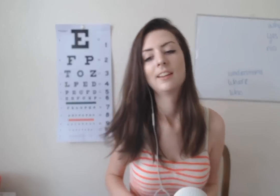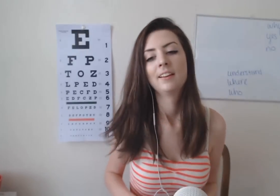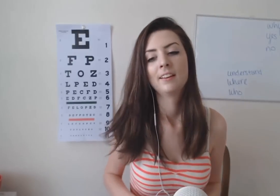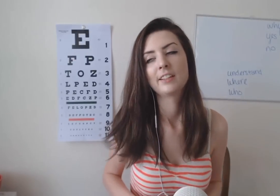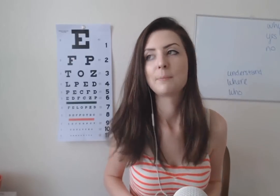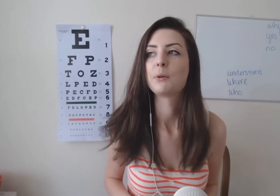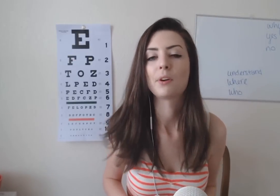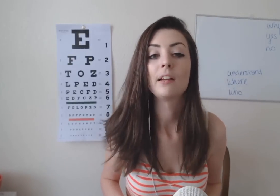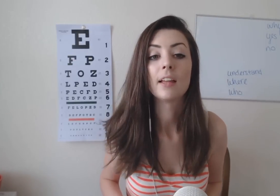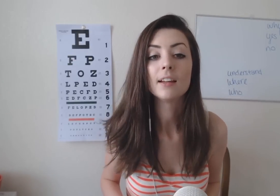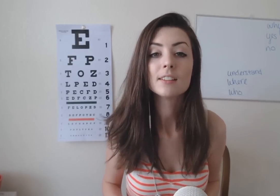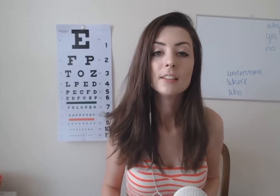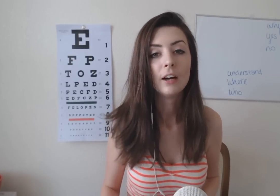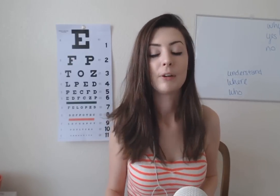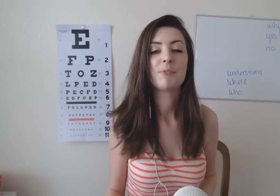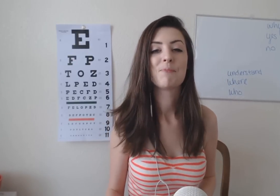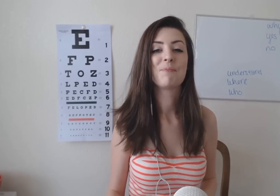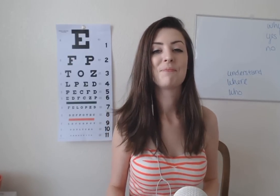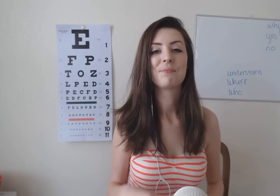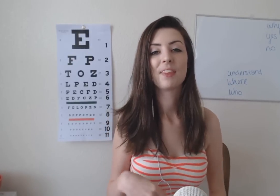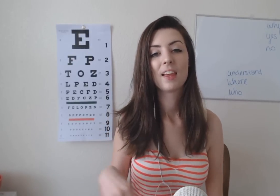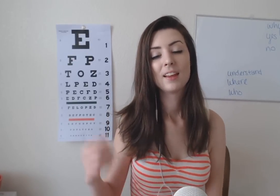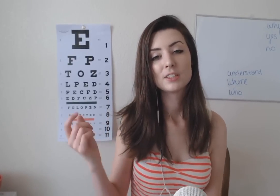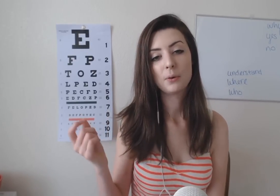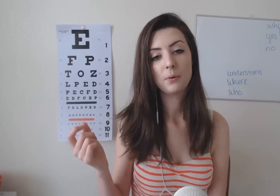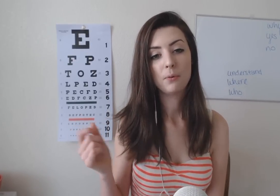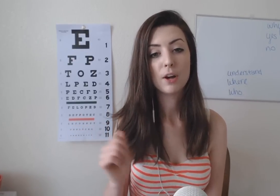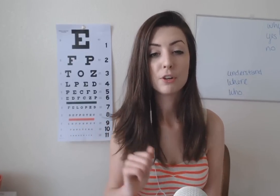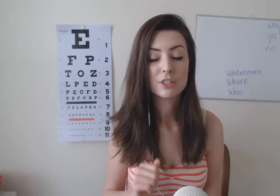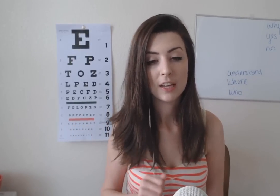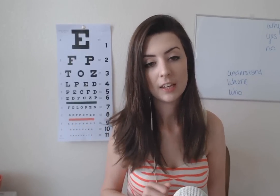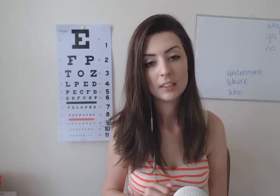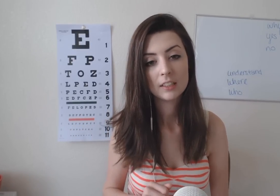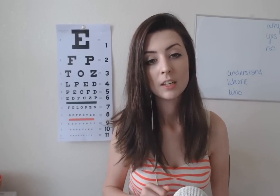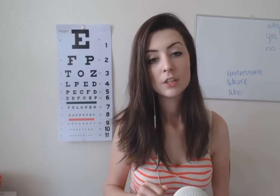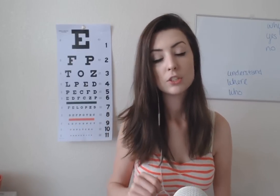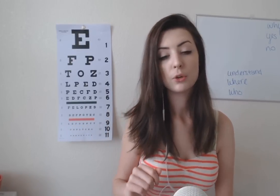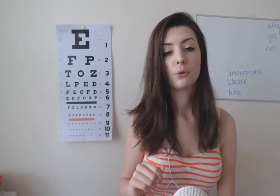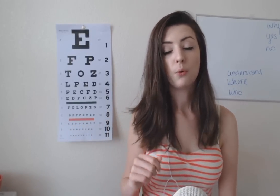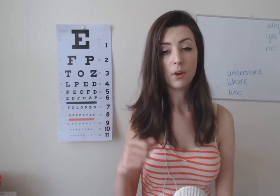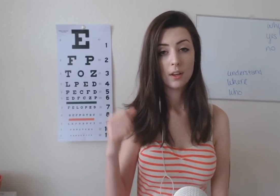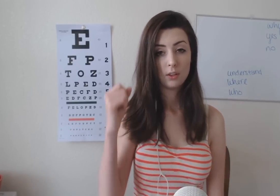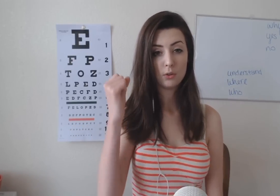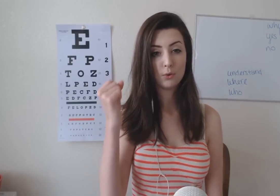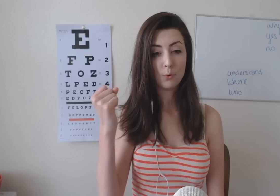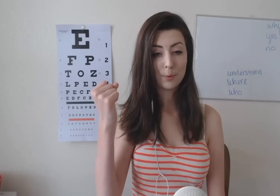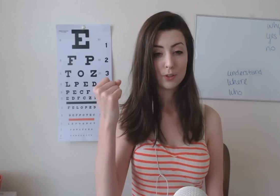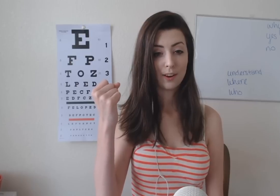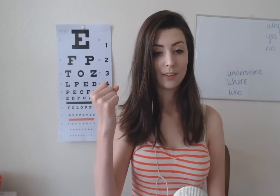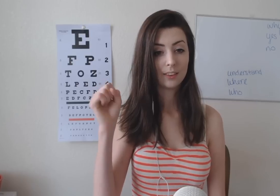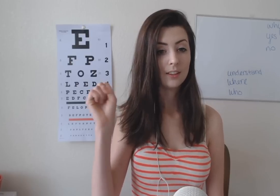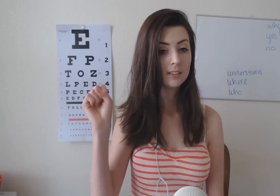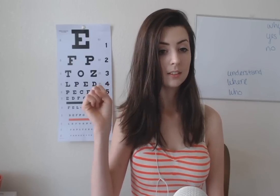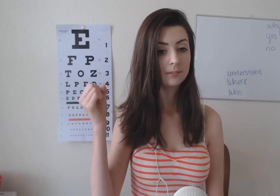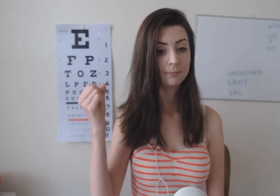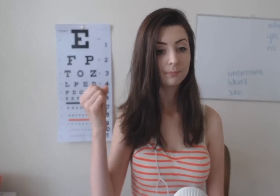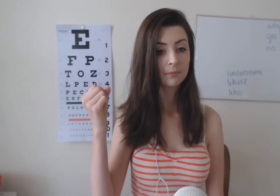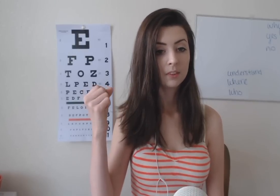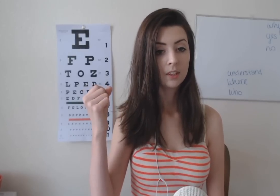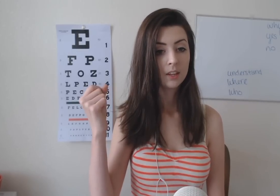Because I'm a dork like that. So understand. So you put your hand like this and